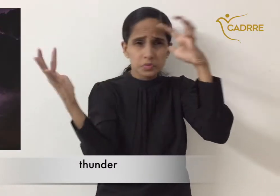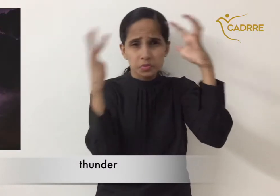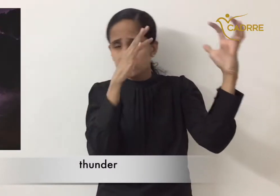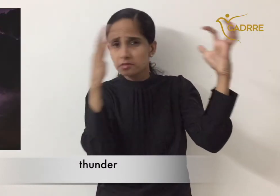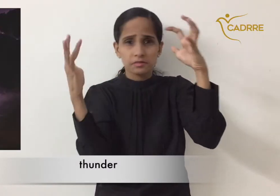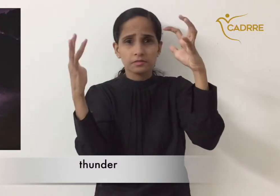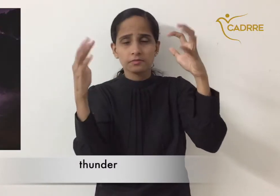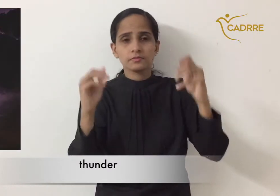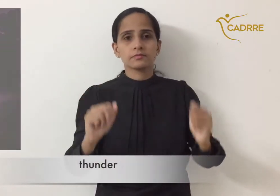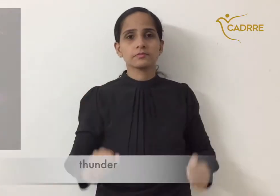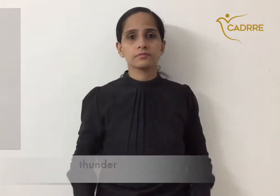Thunder.